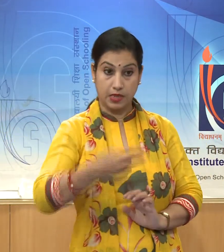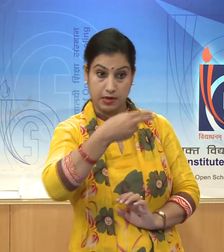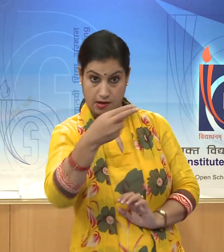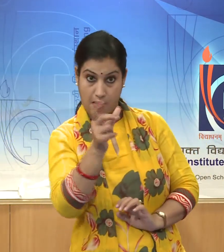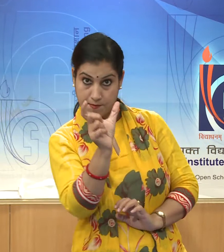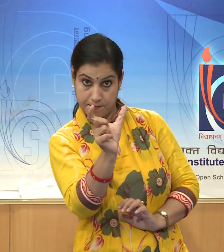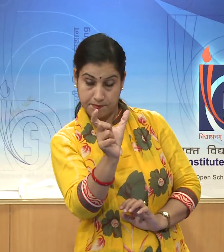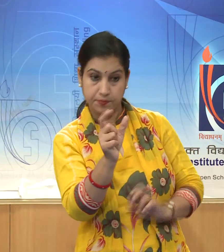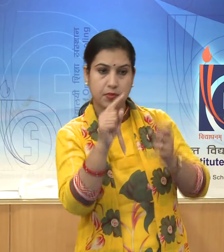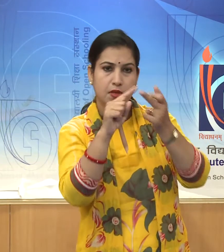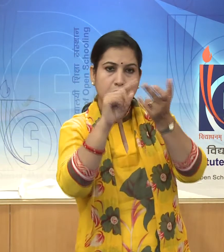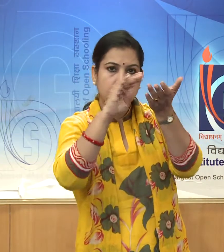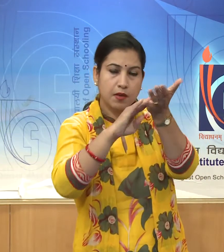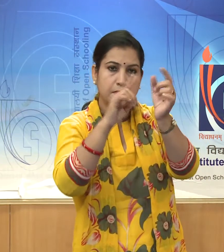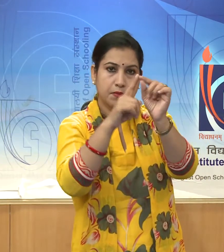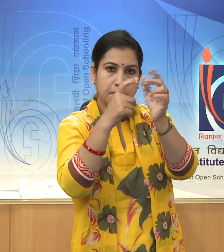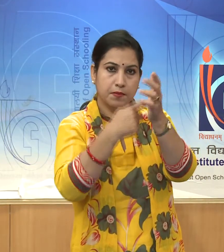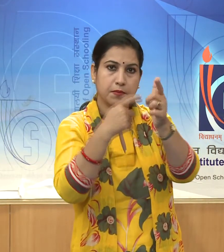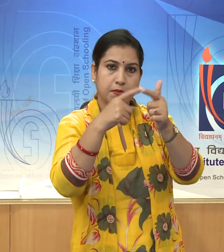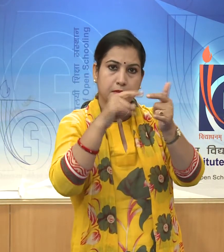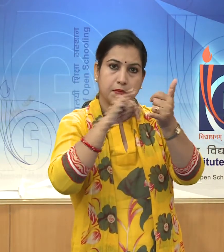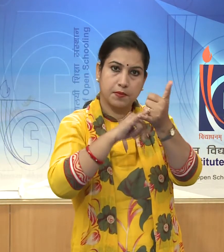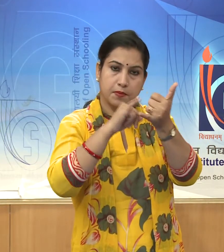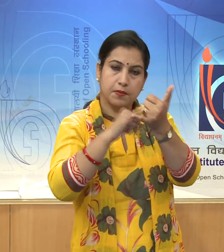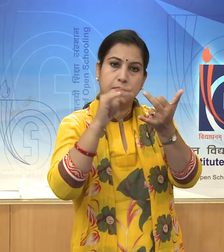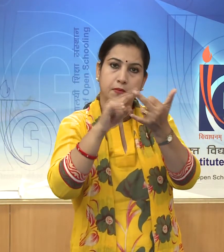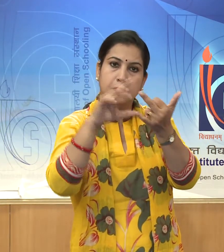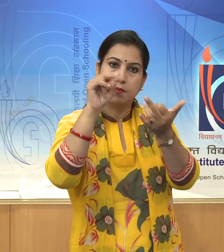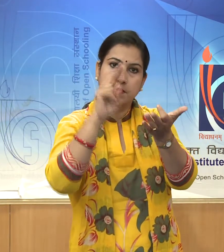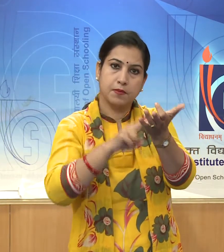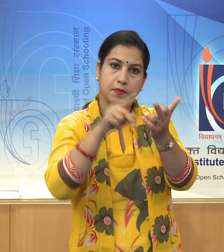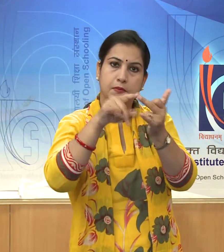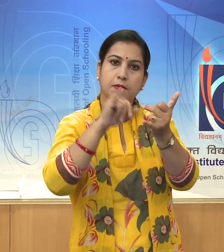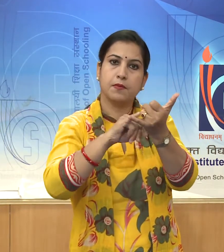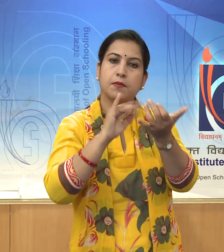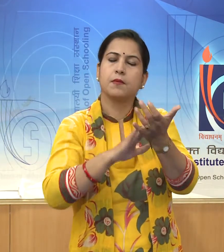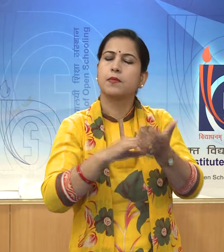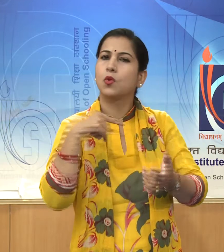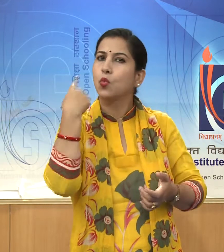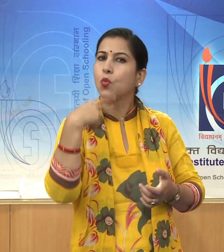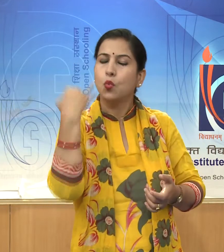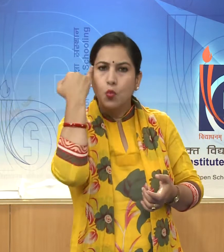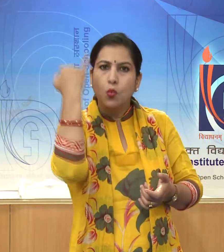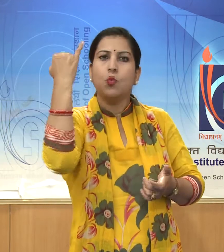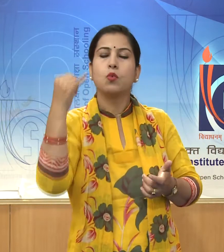name Impressionism was given by an art